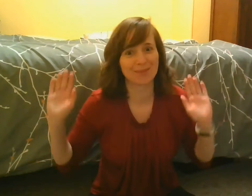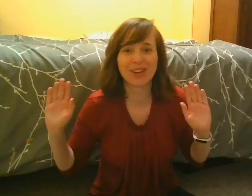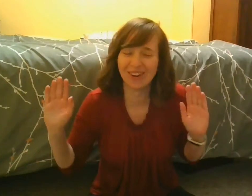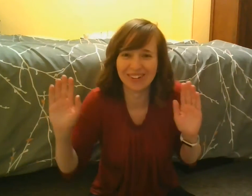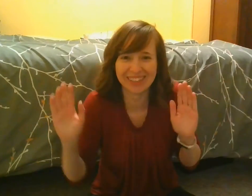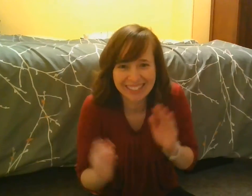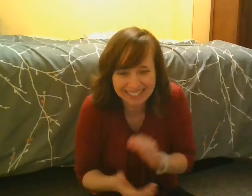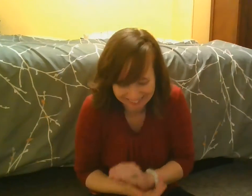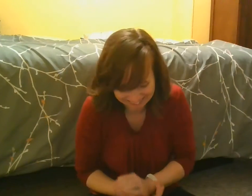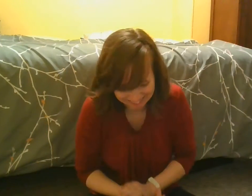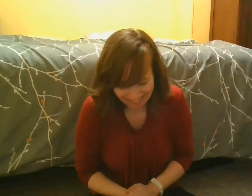ago.